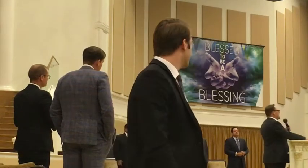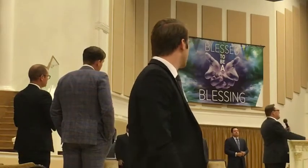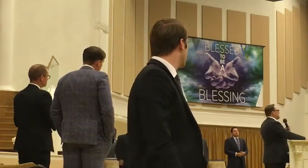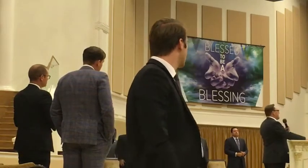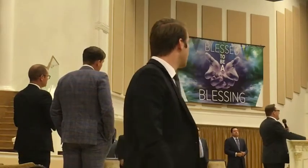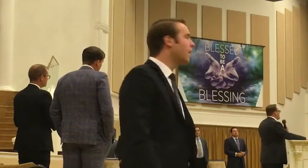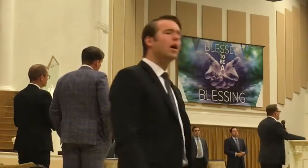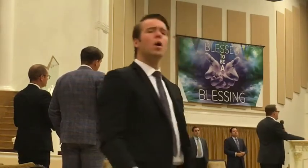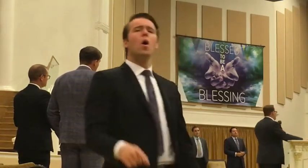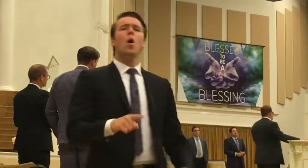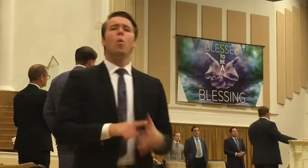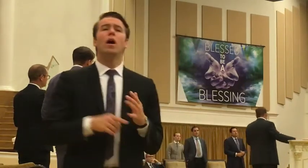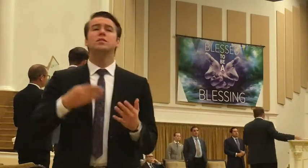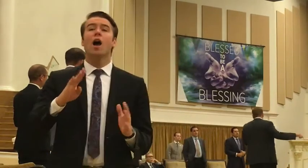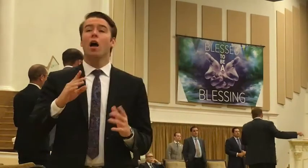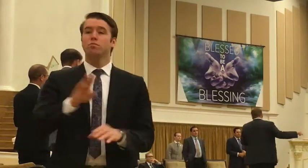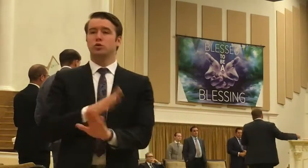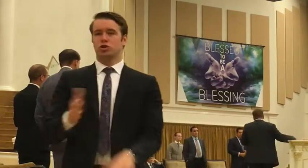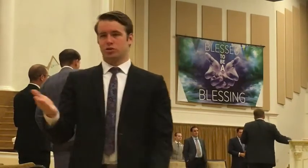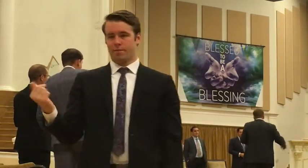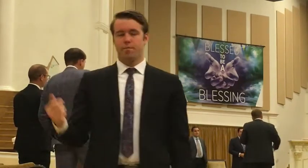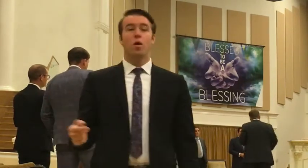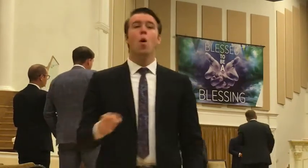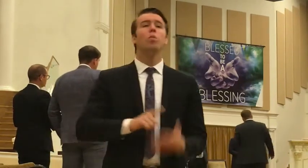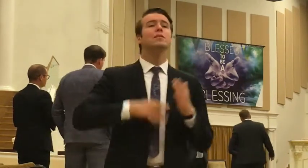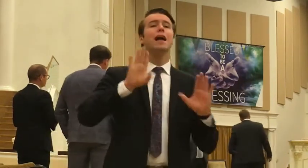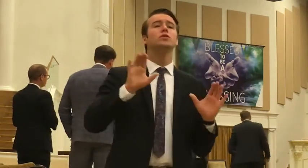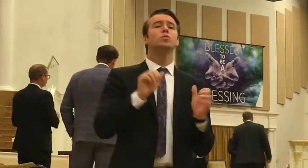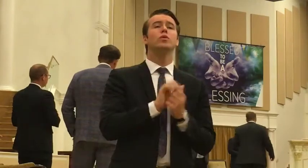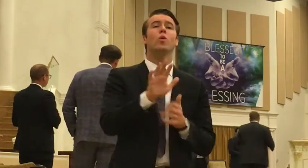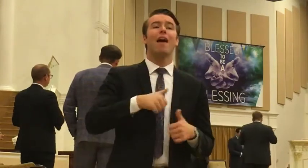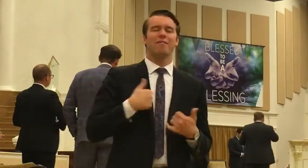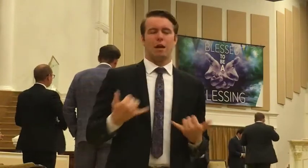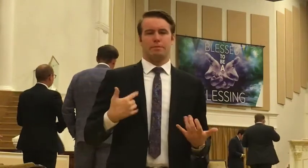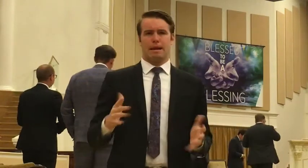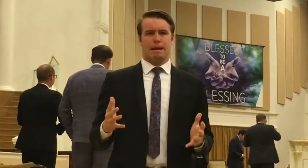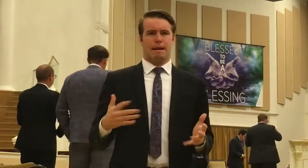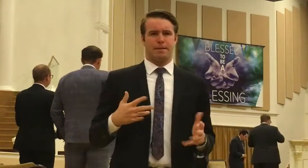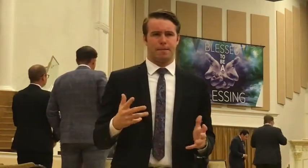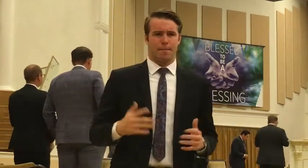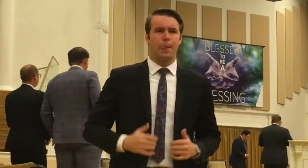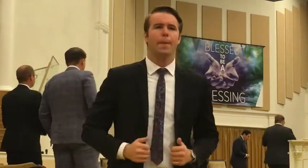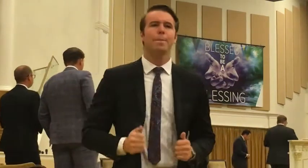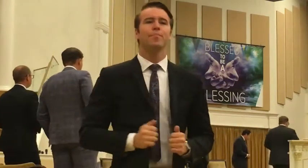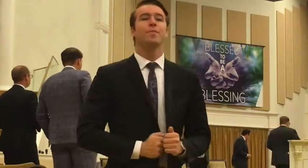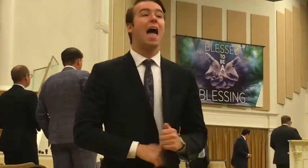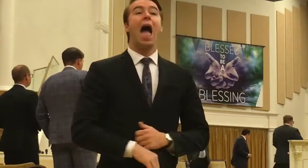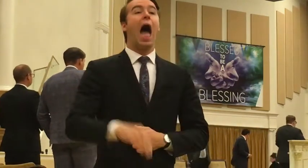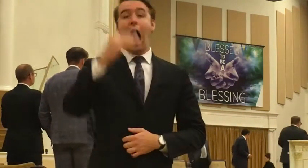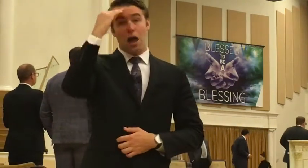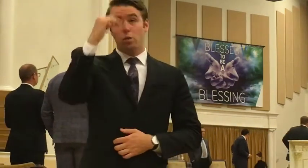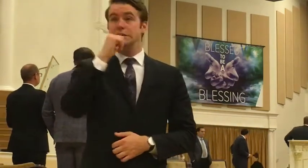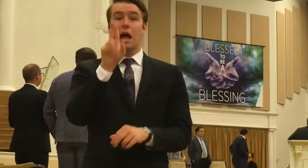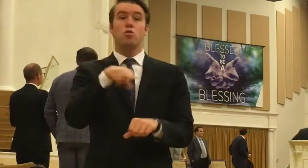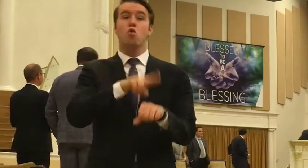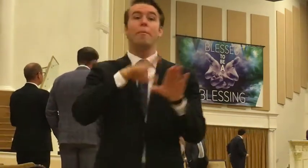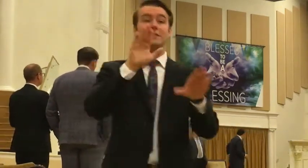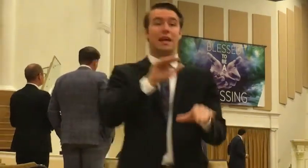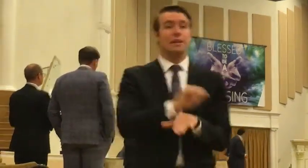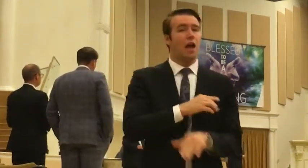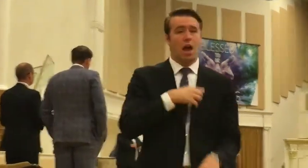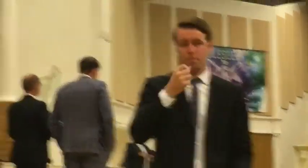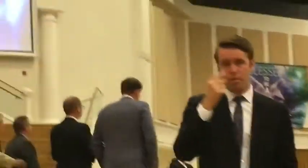What's God doing in your life, musicians? Come on. I'm done. I know this isn't typical Sunday night, but